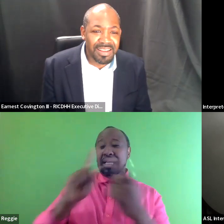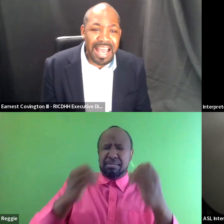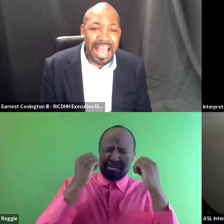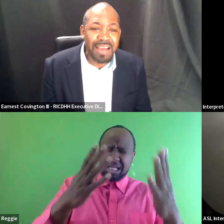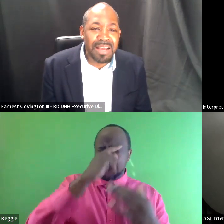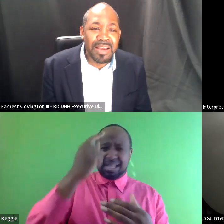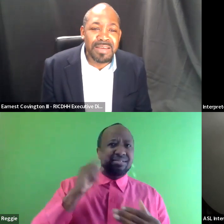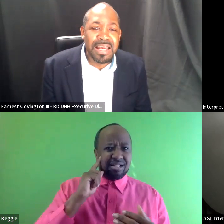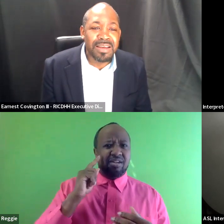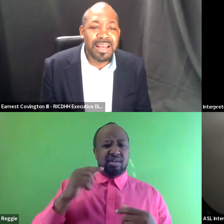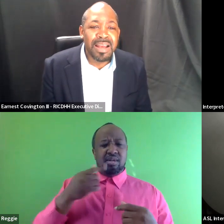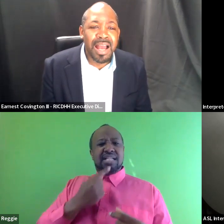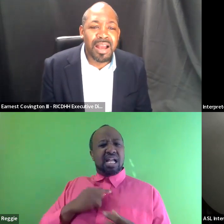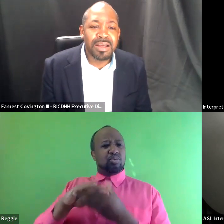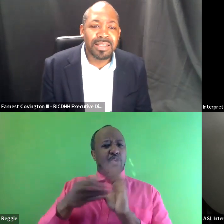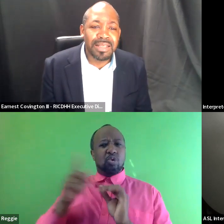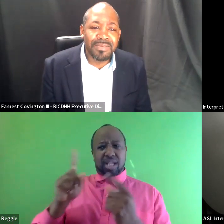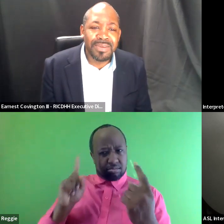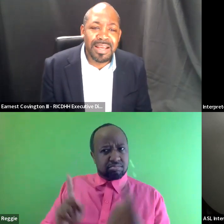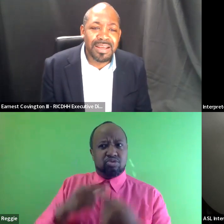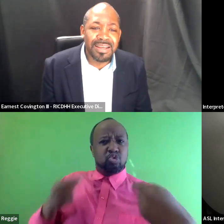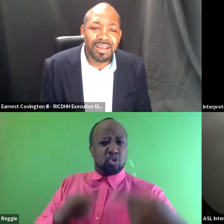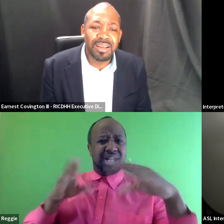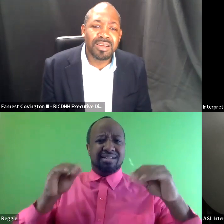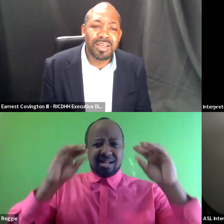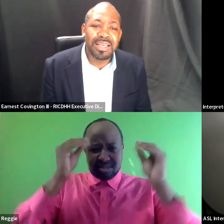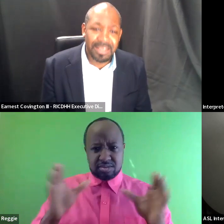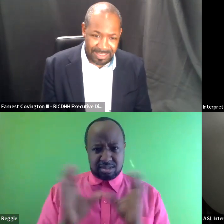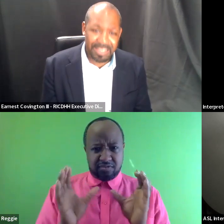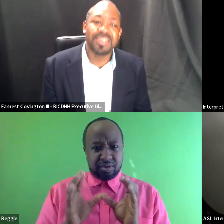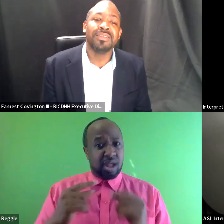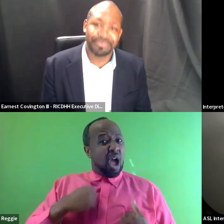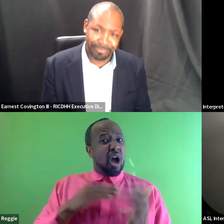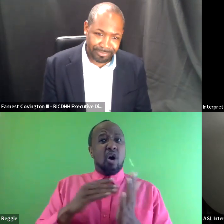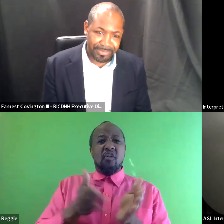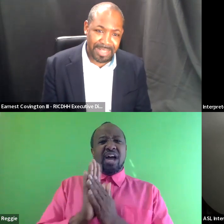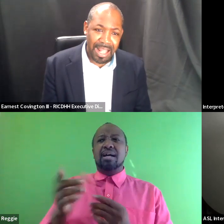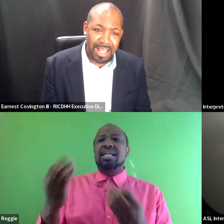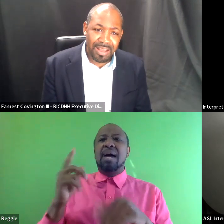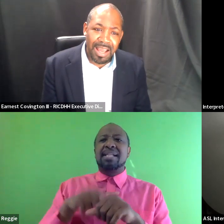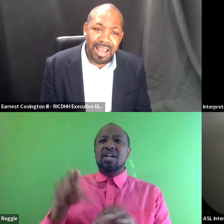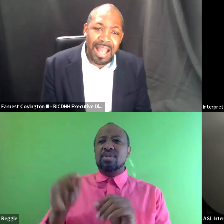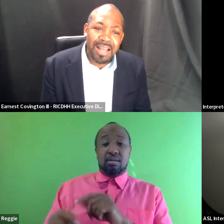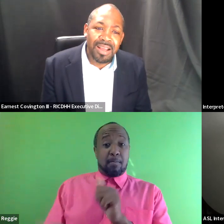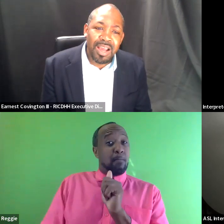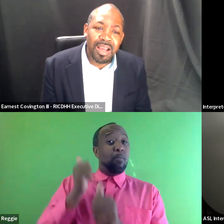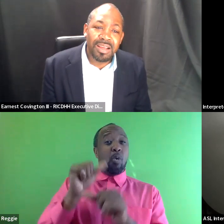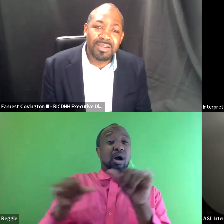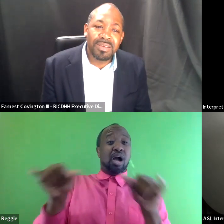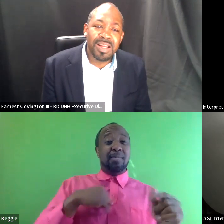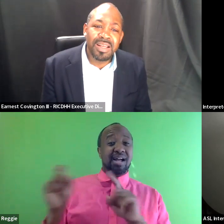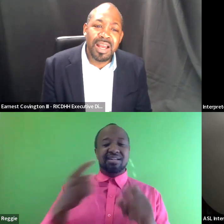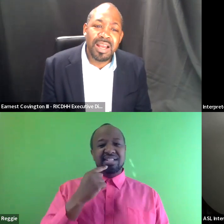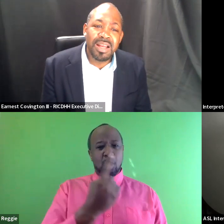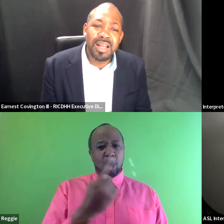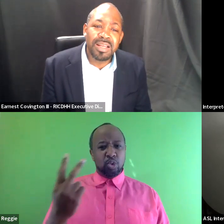So that's a huge one. I've met so many Black deaf people and heard their stories and their struggles with getting certified if that's